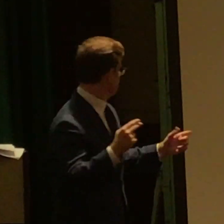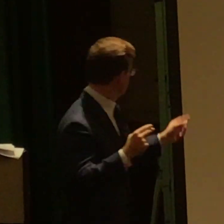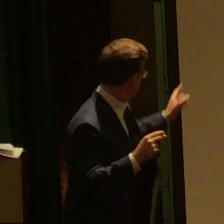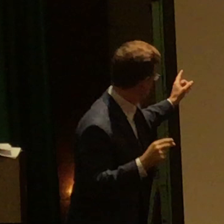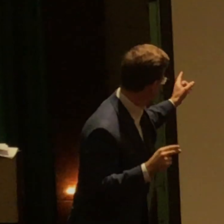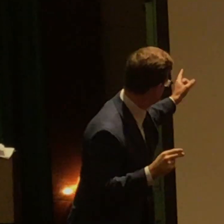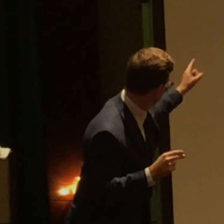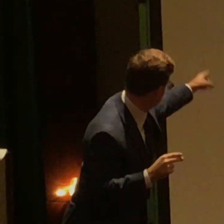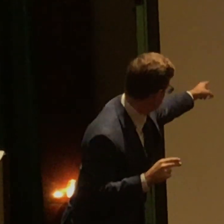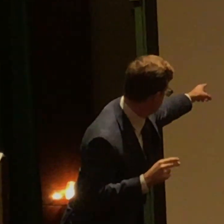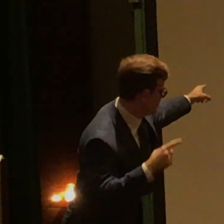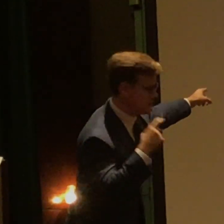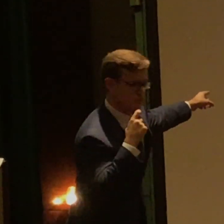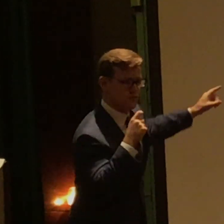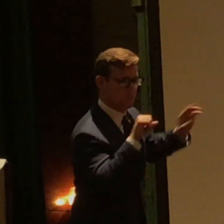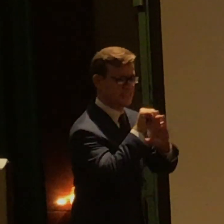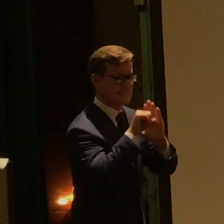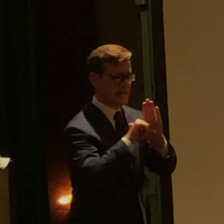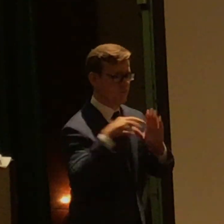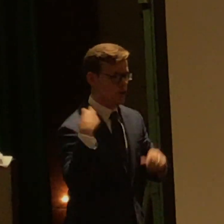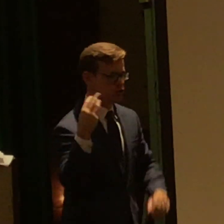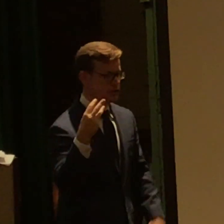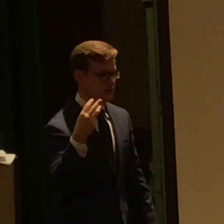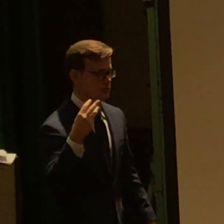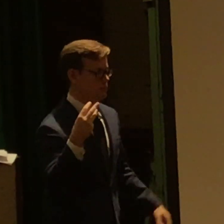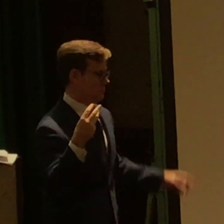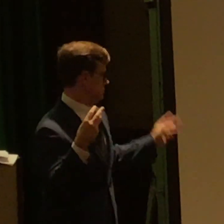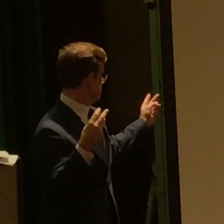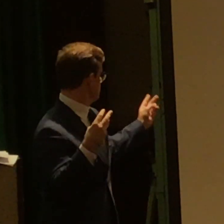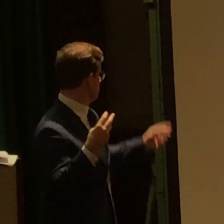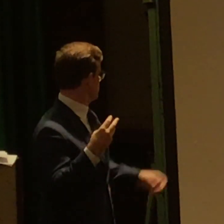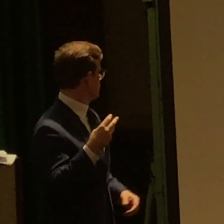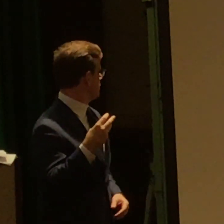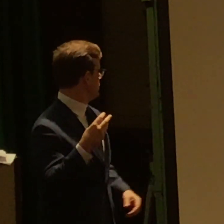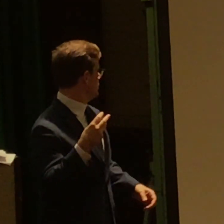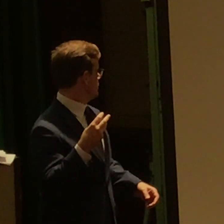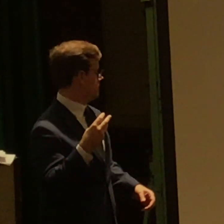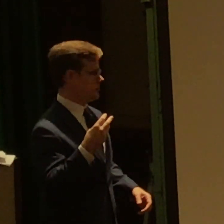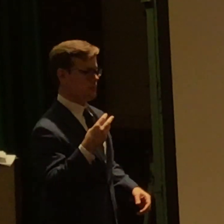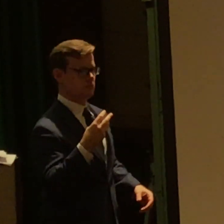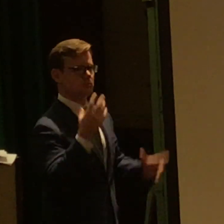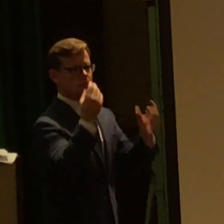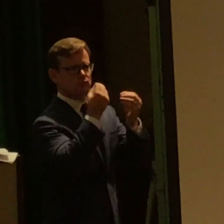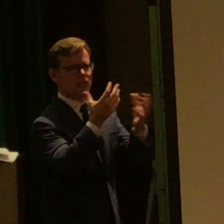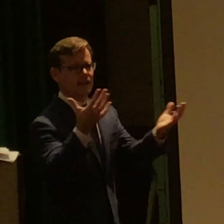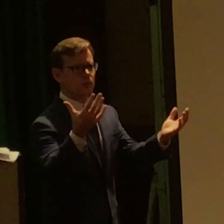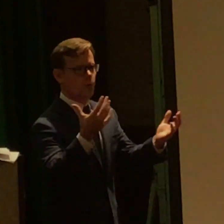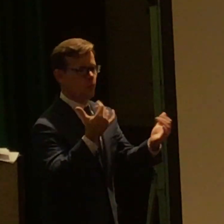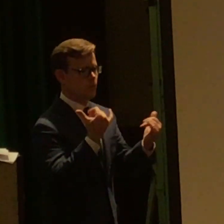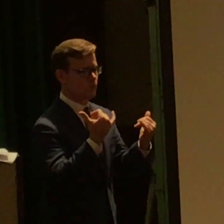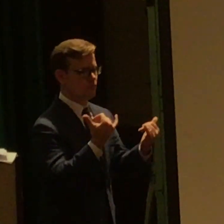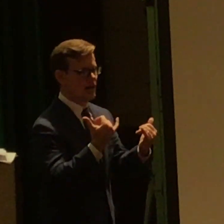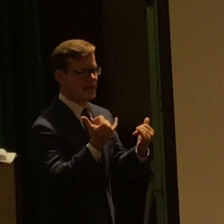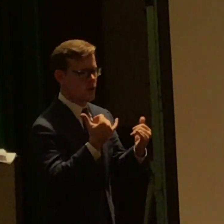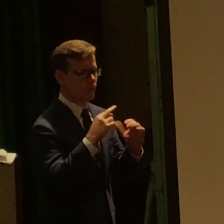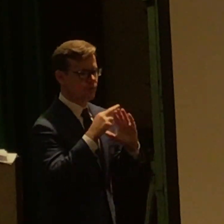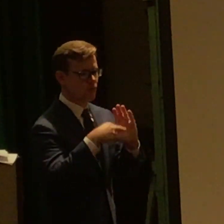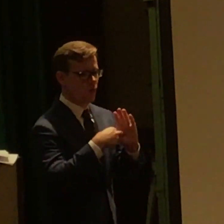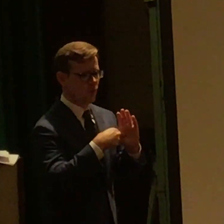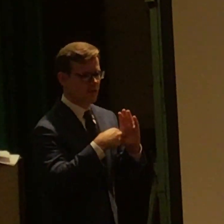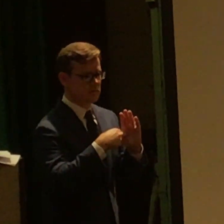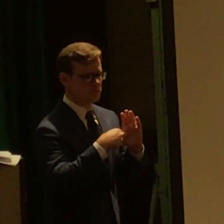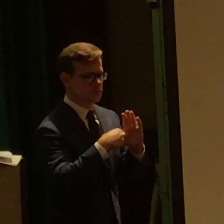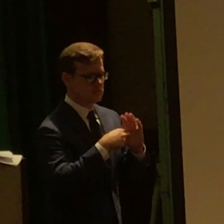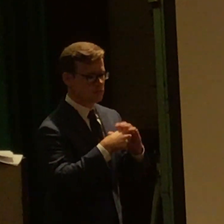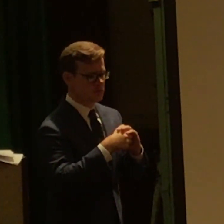And with him is Adam Smith from Washington State, and the ranking member of